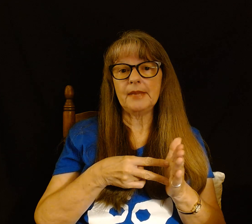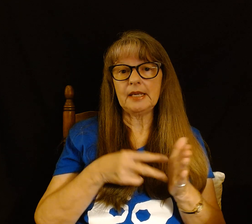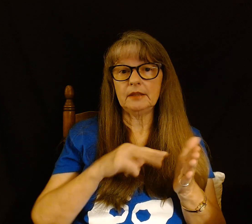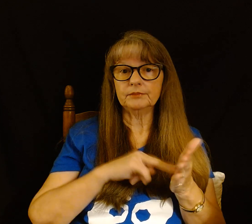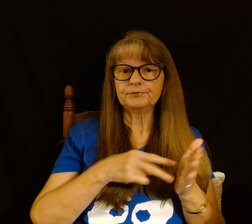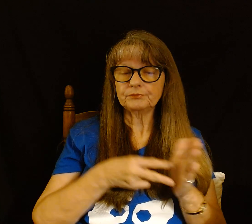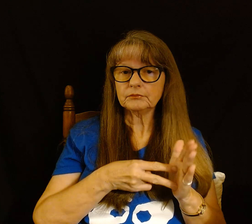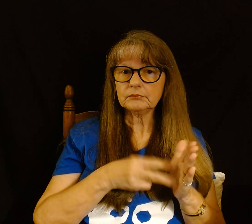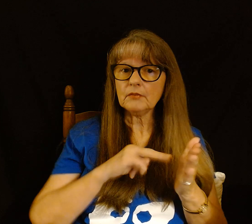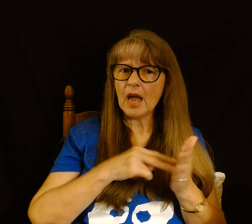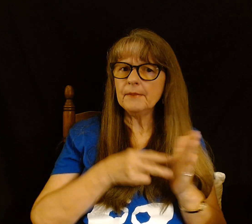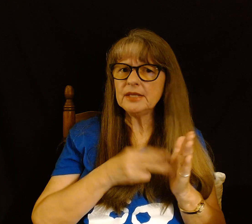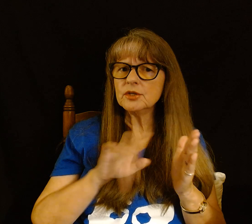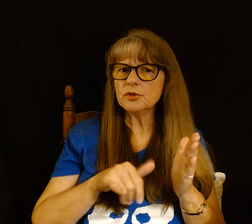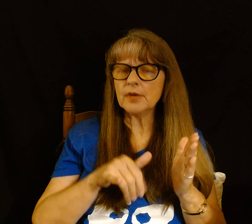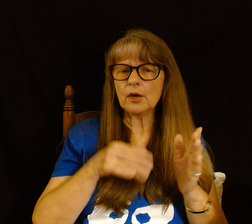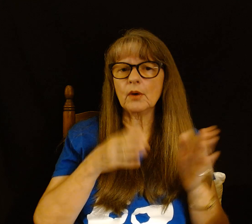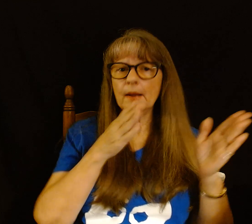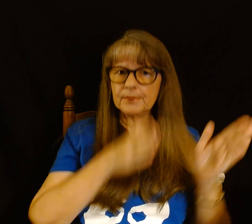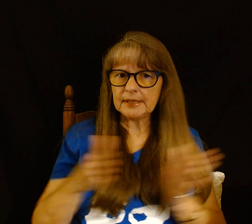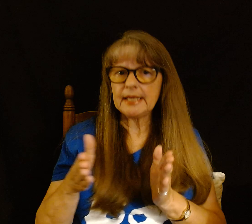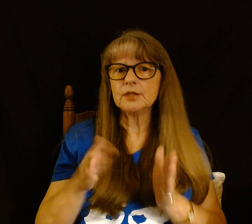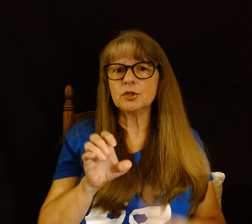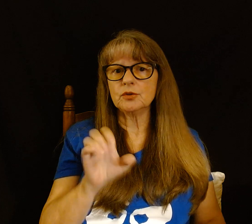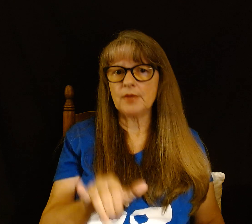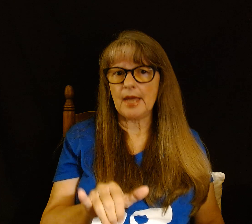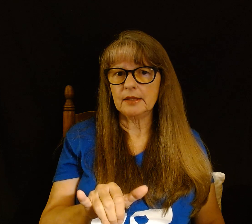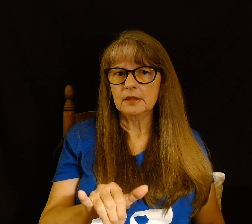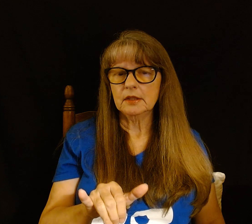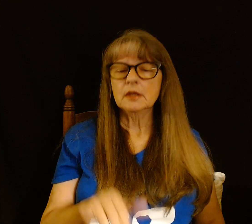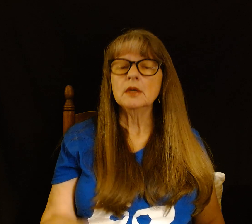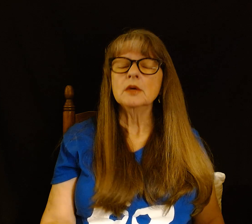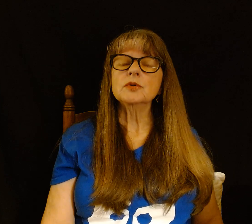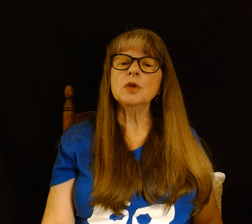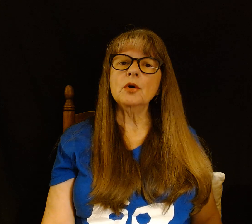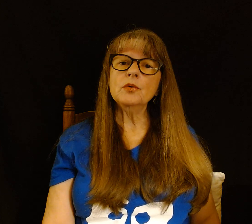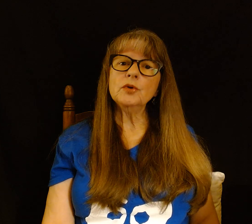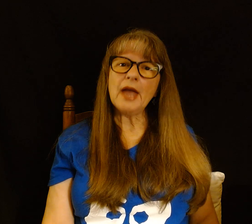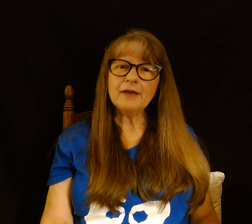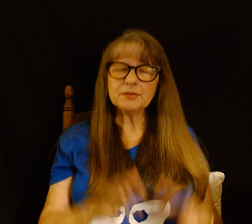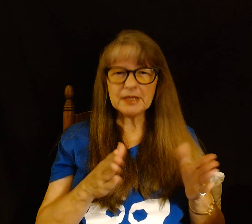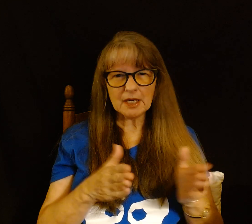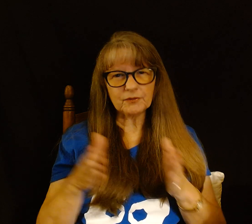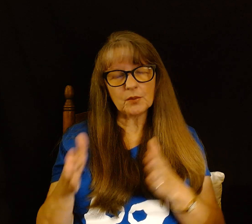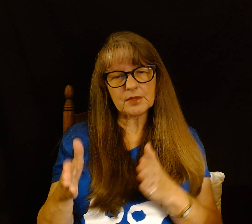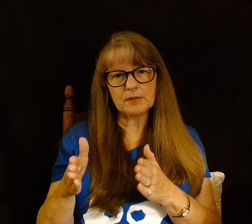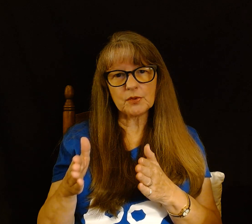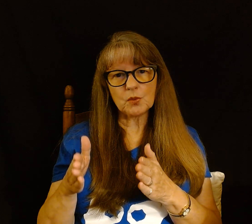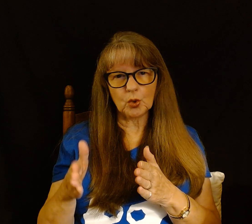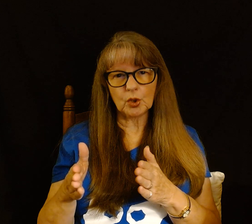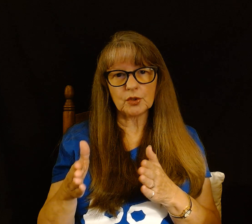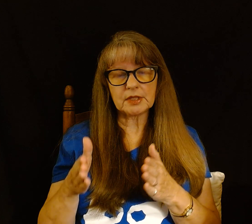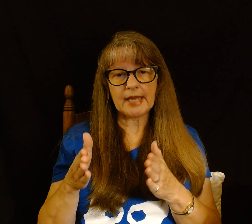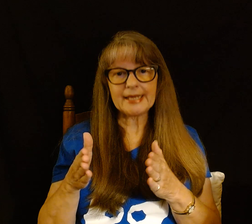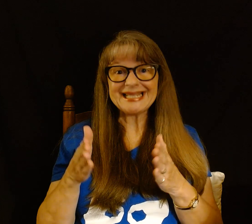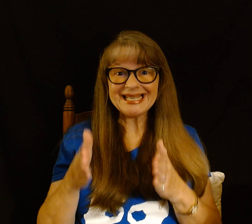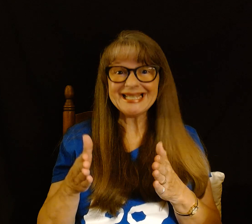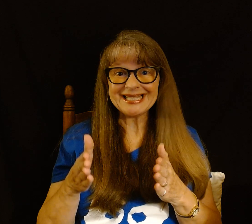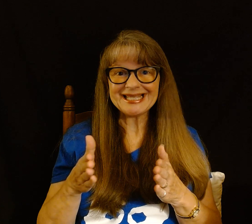mean. I mean to do that, or I plan to do that. So you have to be careful with some of the words like tendency.